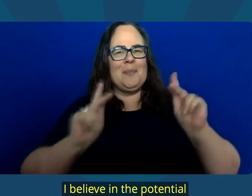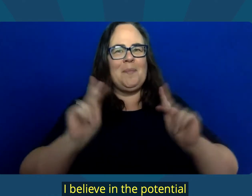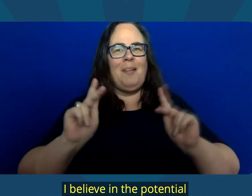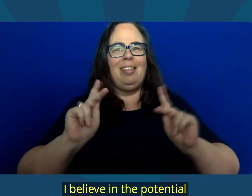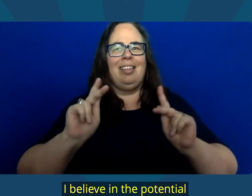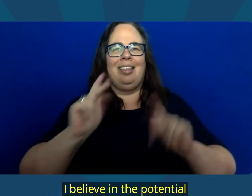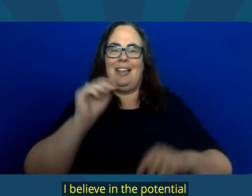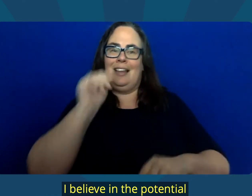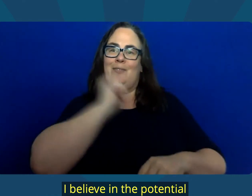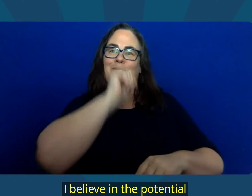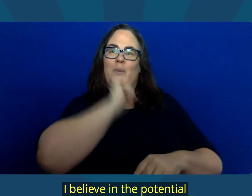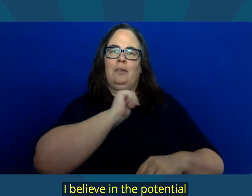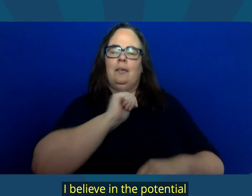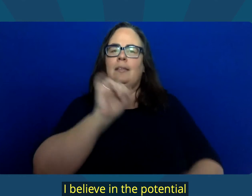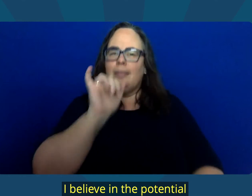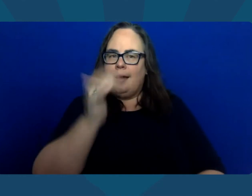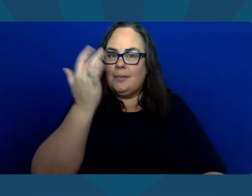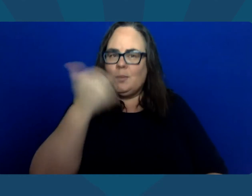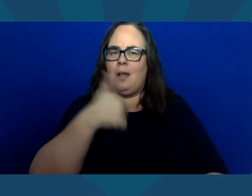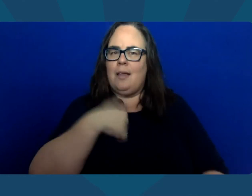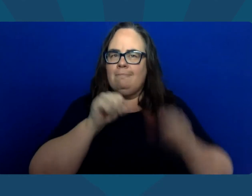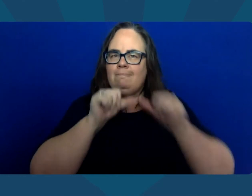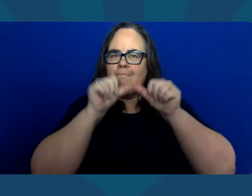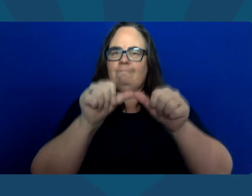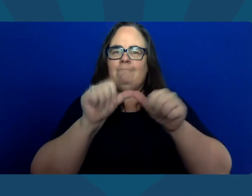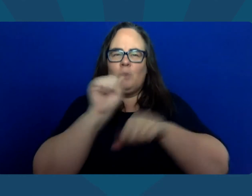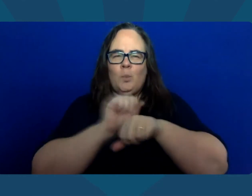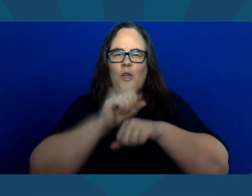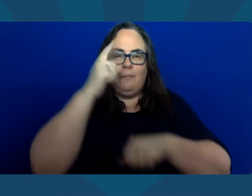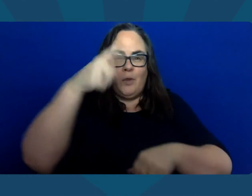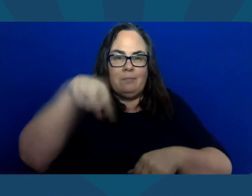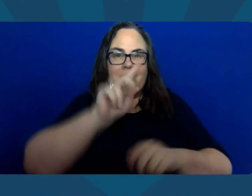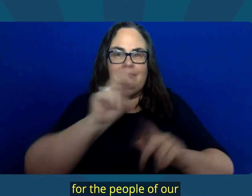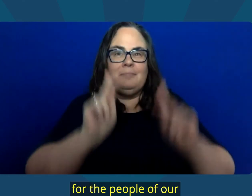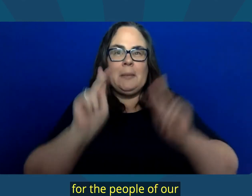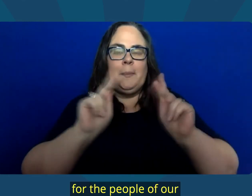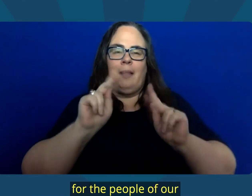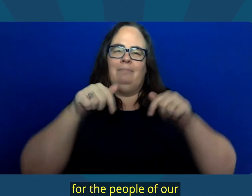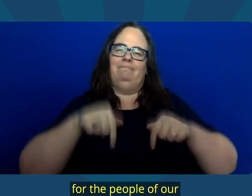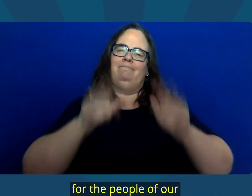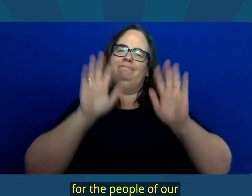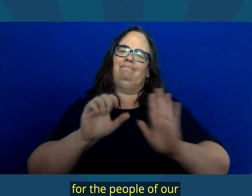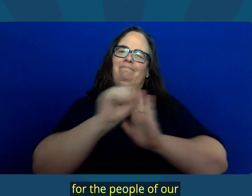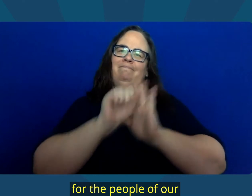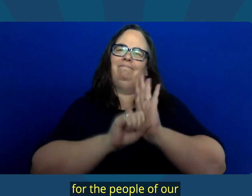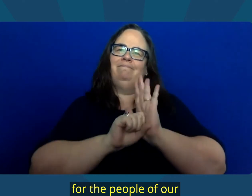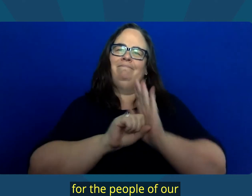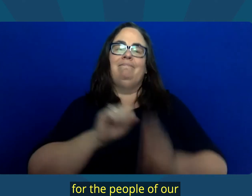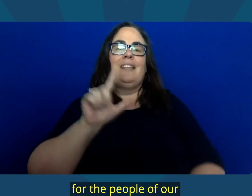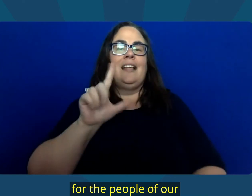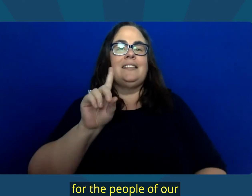people and Arizona, which is why I will continue working for the people of our great